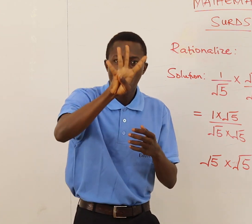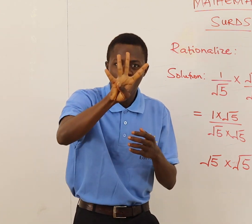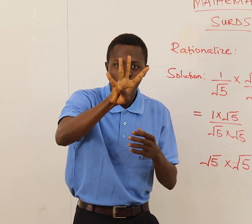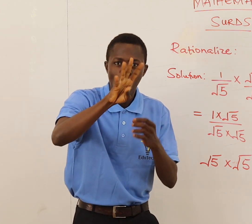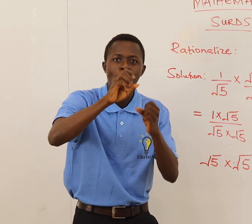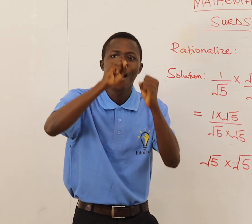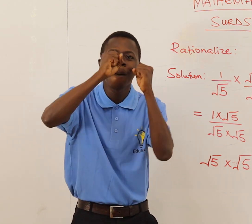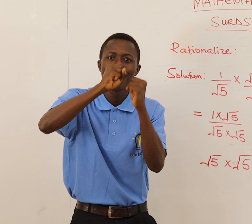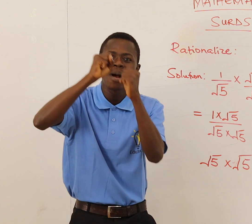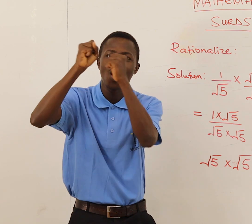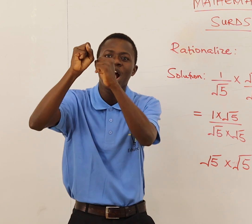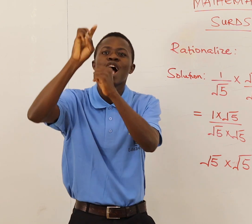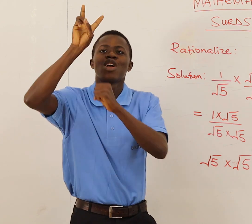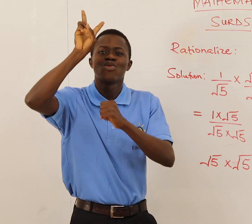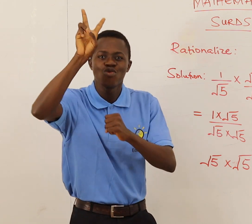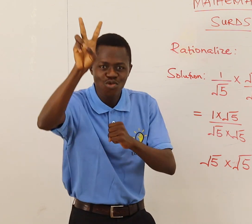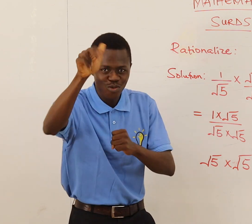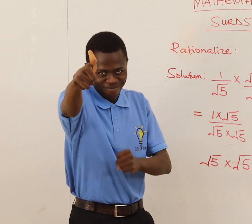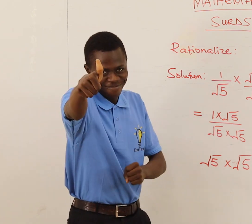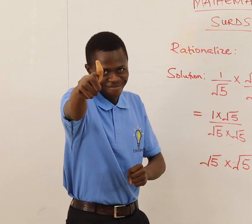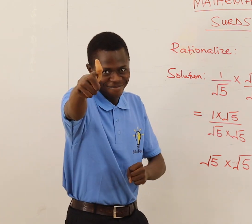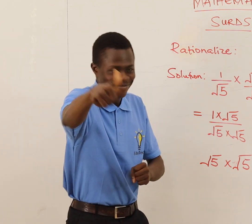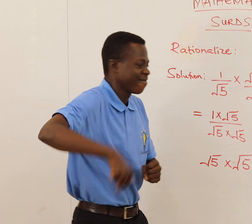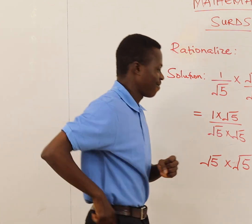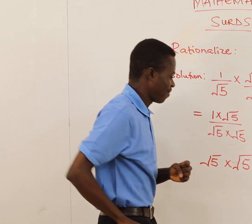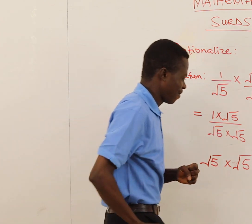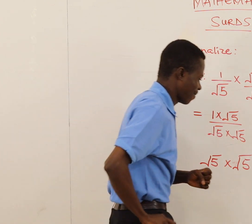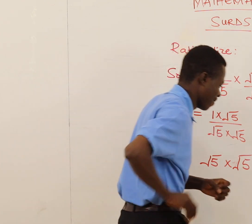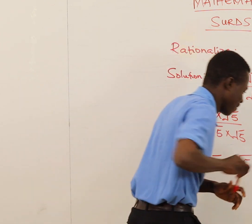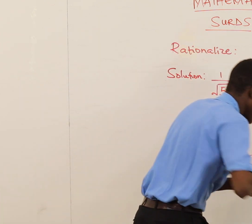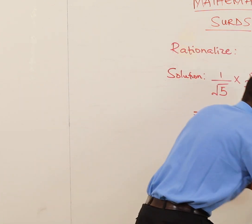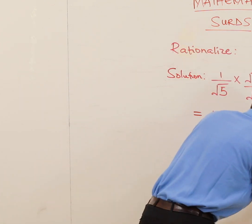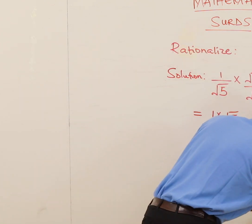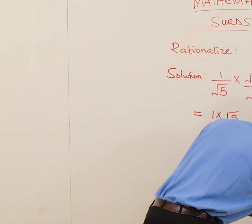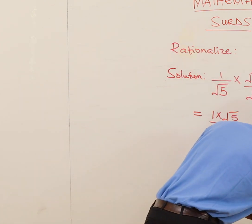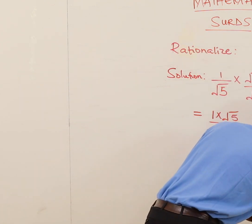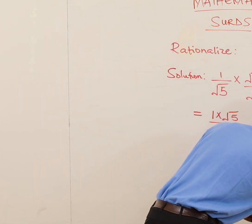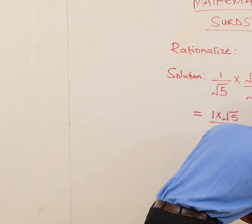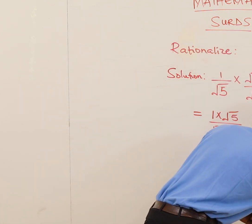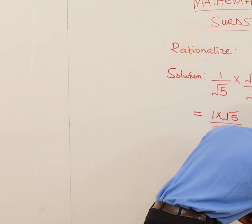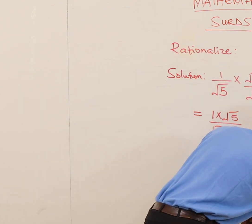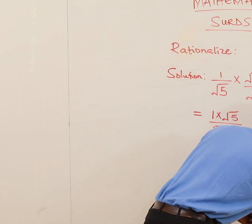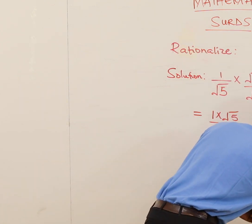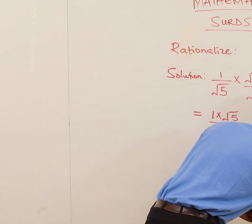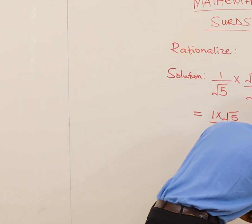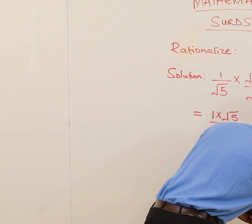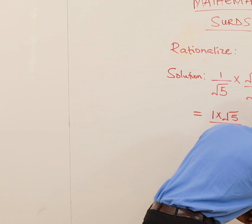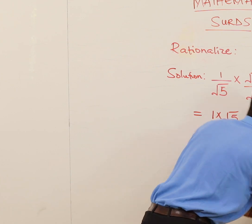4 multiplied by 4. What would the answer be? Yes, the answer will be 4 raised